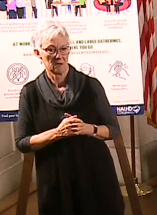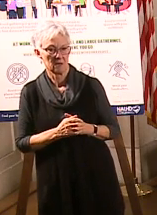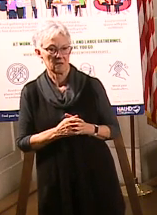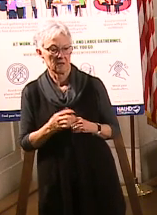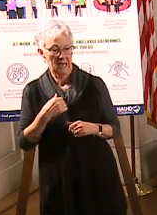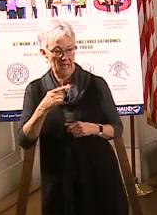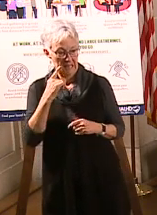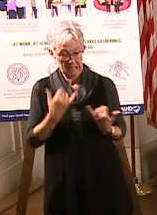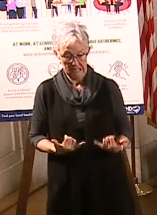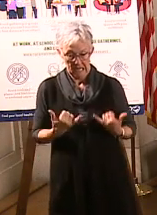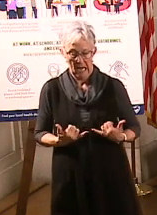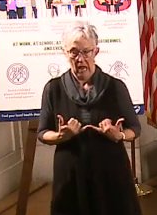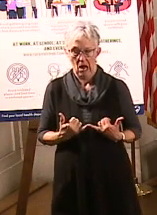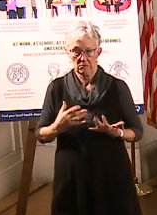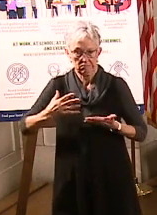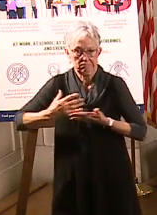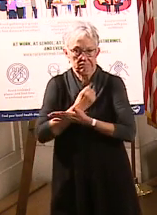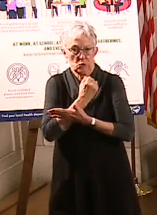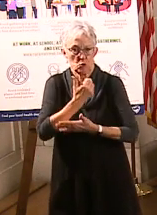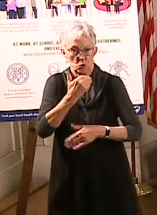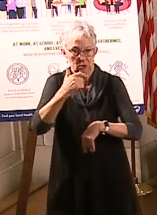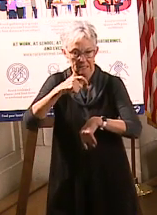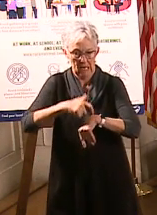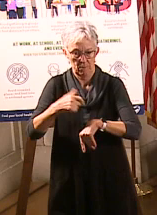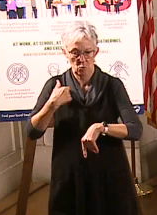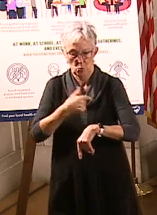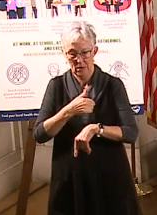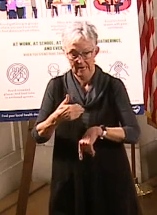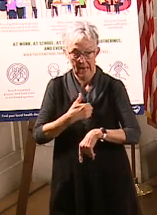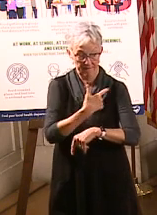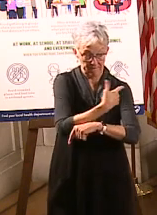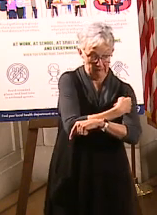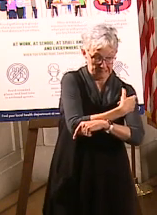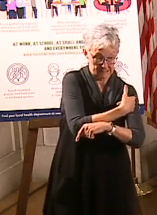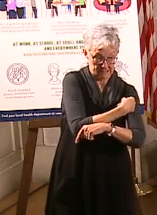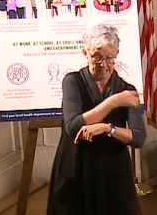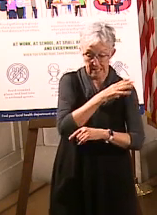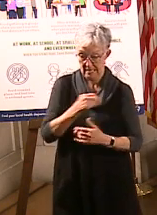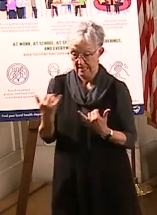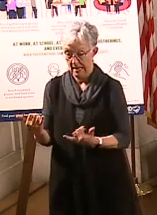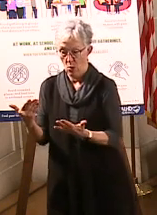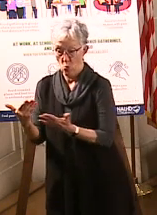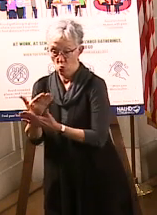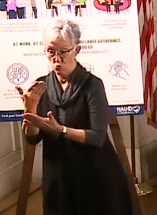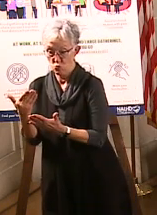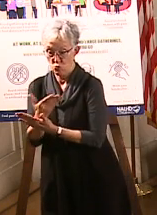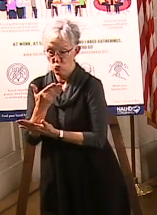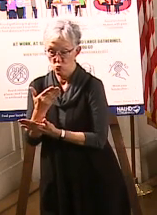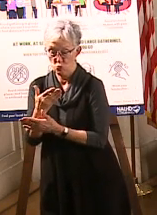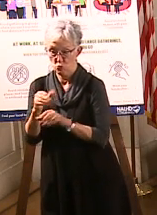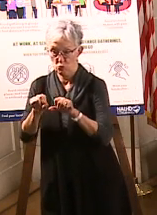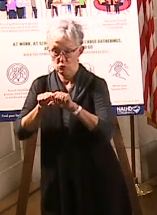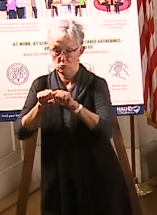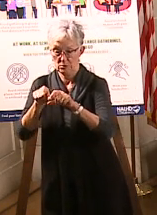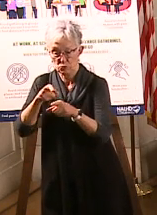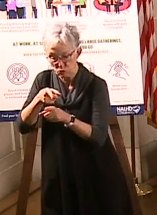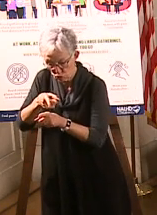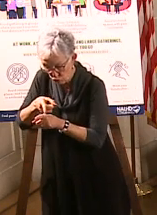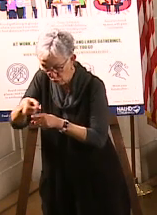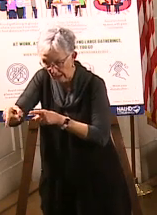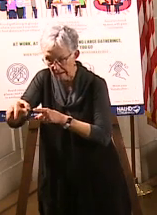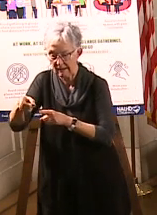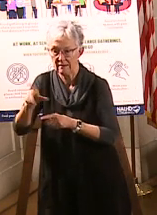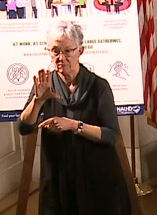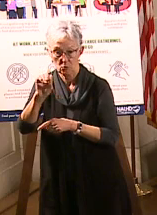of an opportune time that the vaccine came out at around the same time that this mutant strain will be maybe showing more prevalence